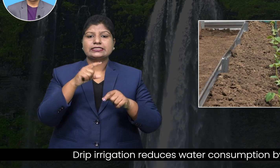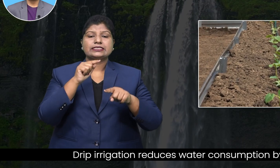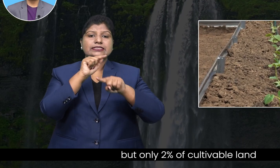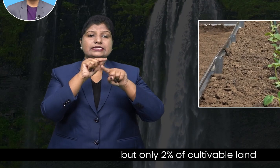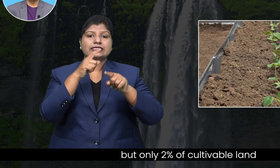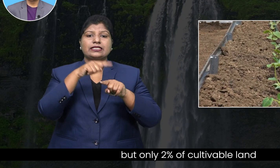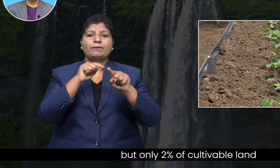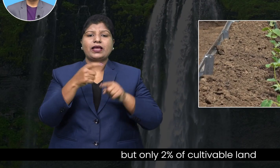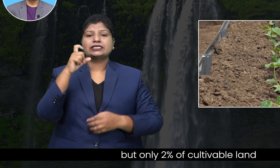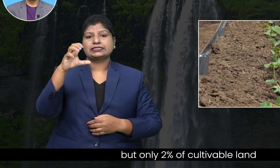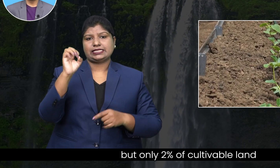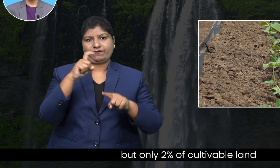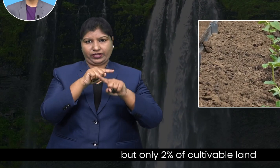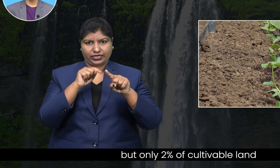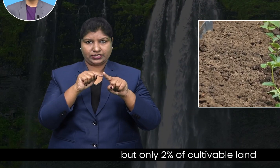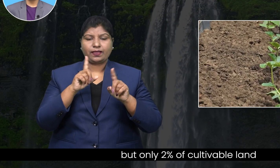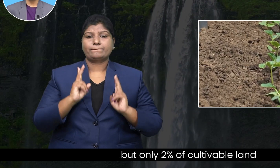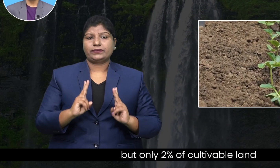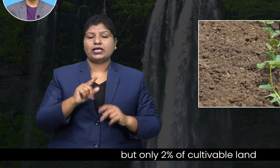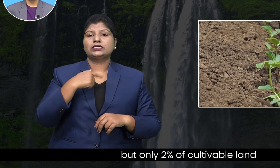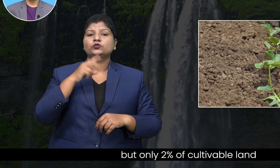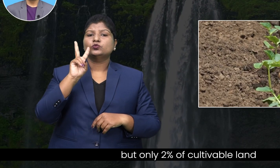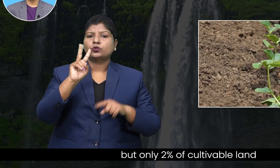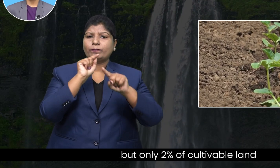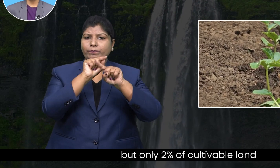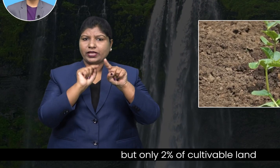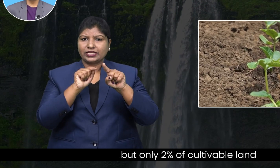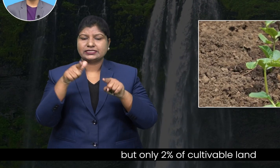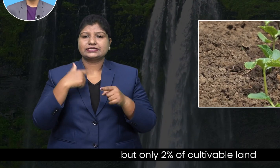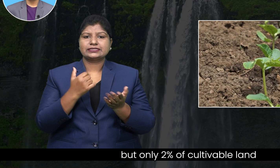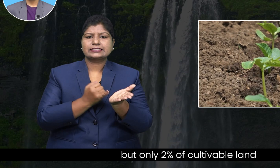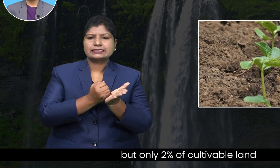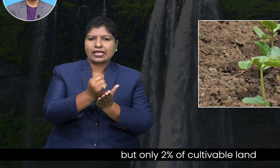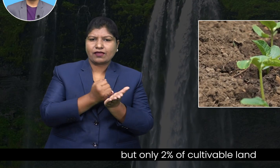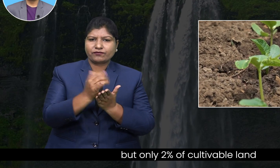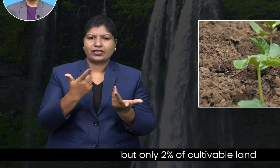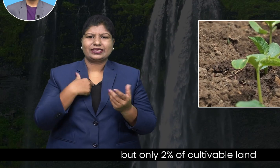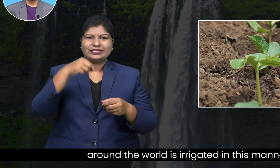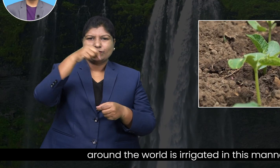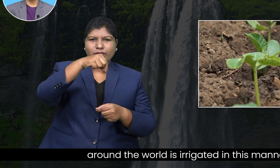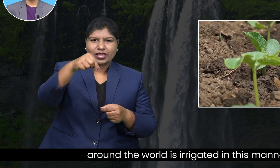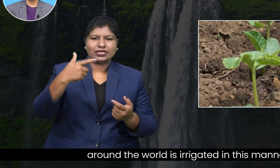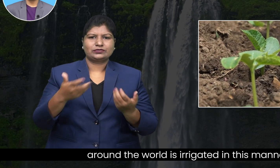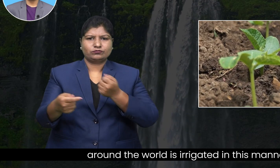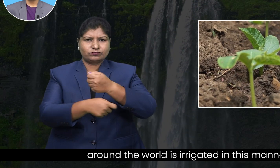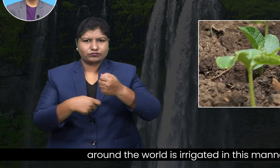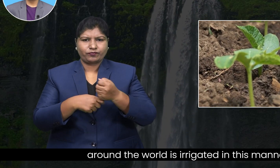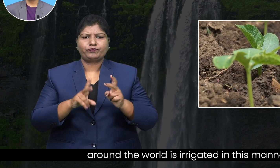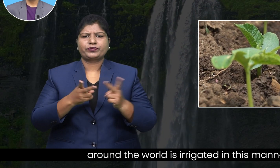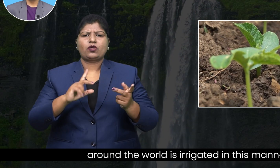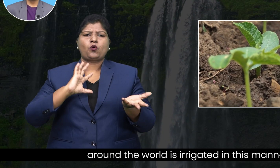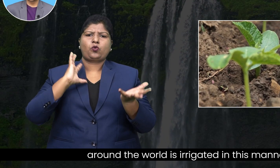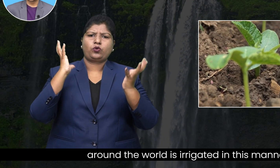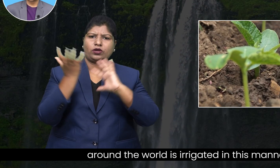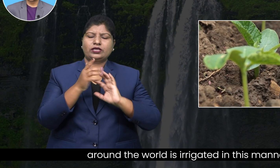70%, but only 2% of cultivable land around the world